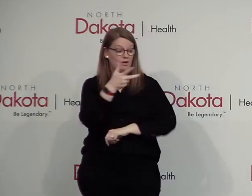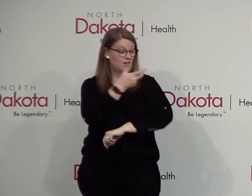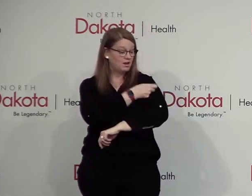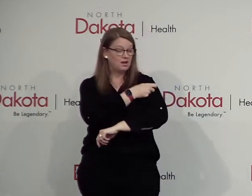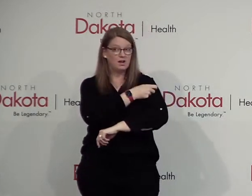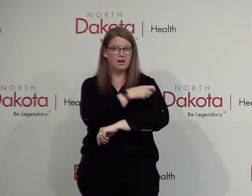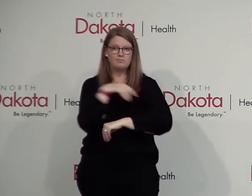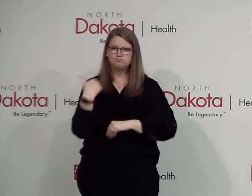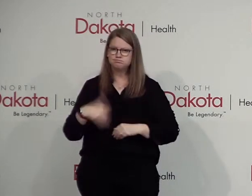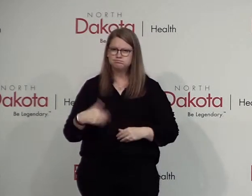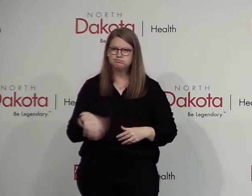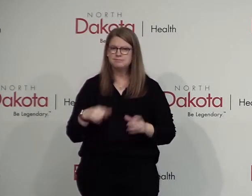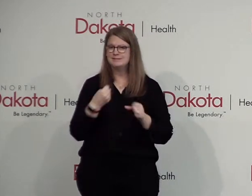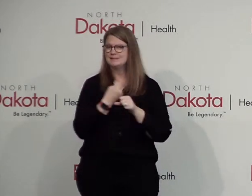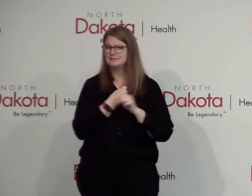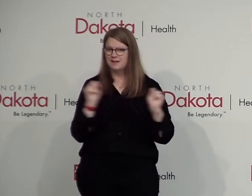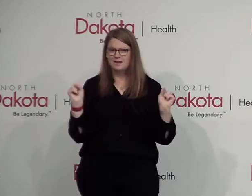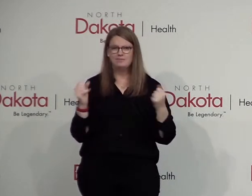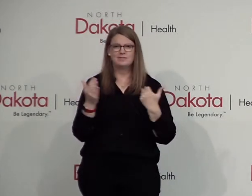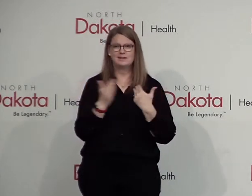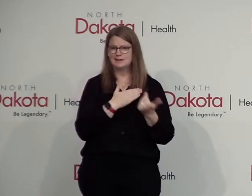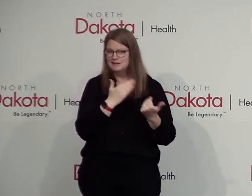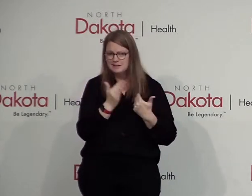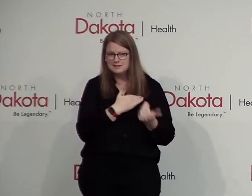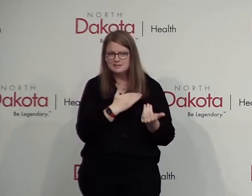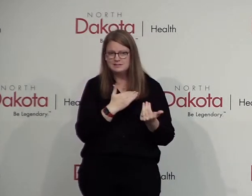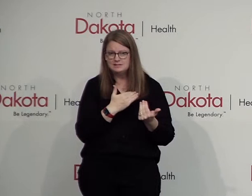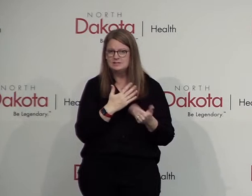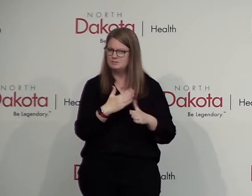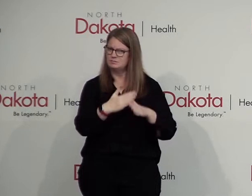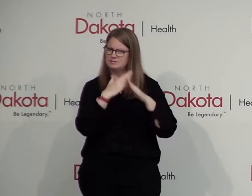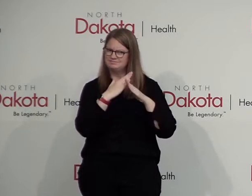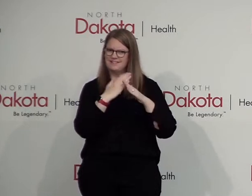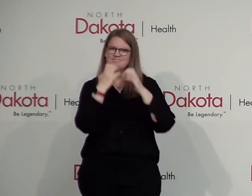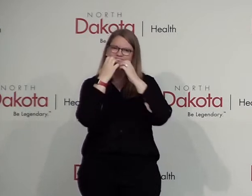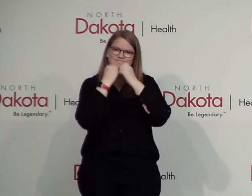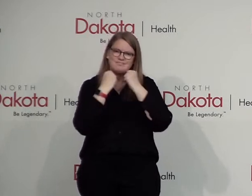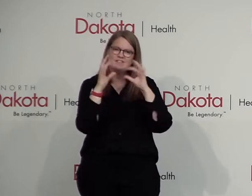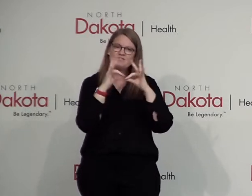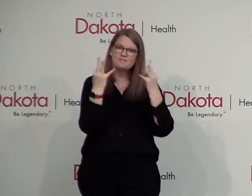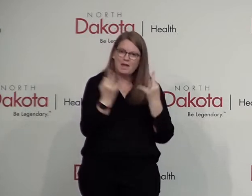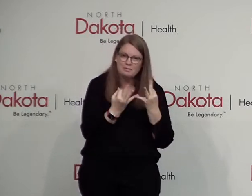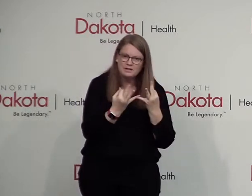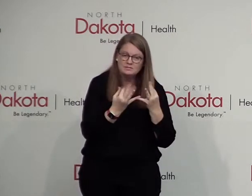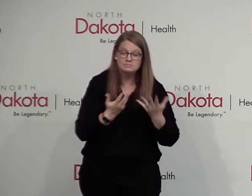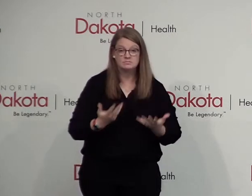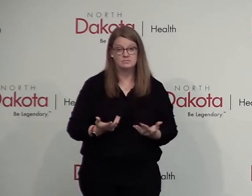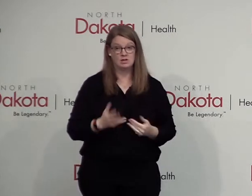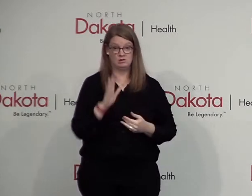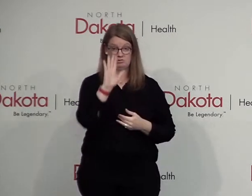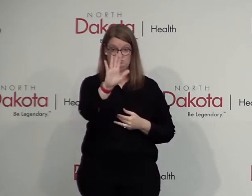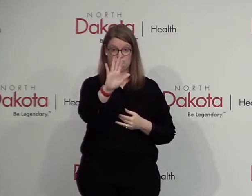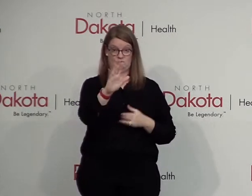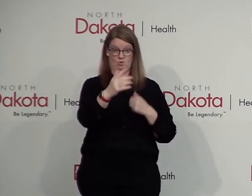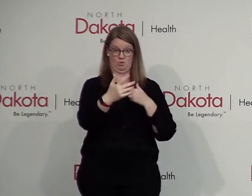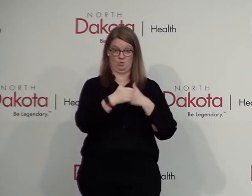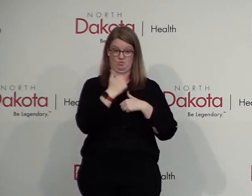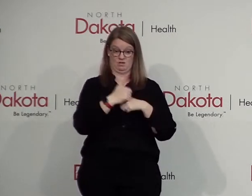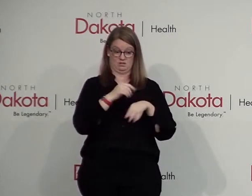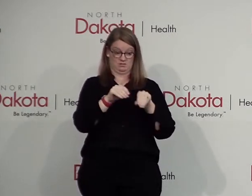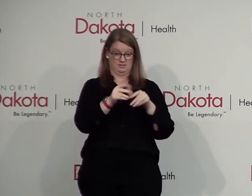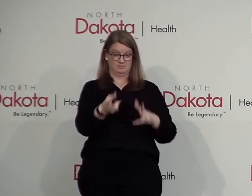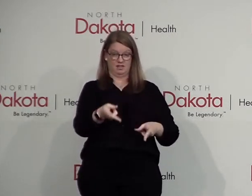to prevent yourself and your loved ones from getting the flu. It reduces your risk of catching or spreading the